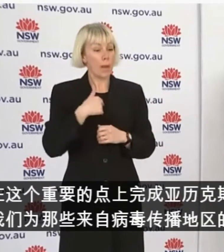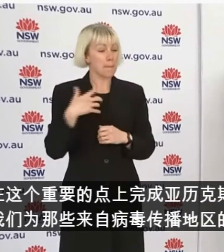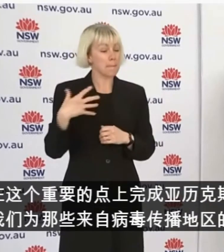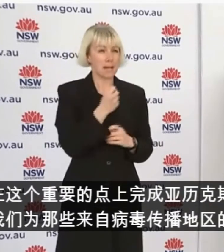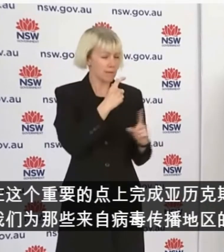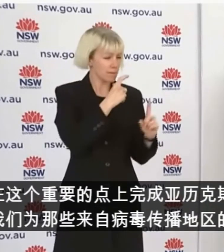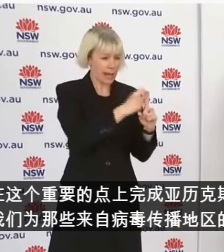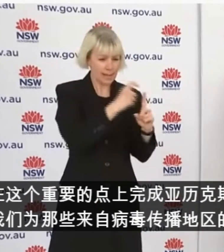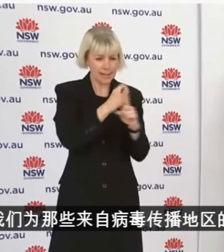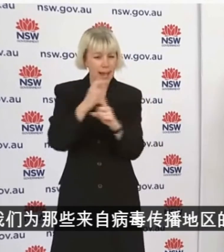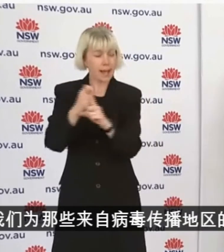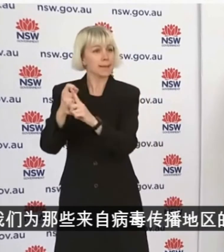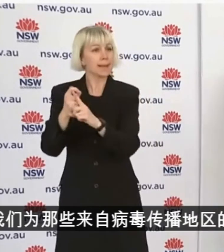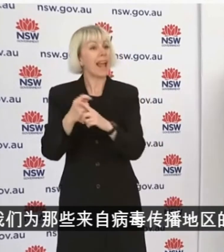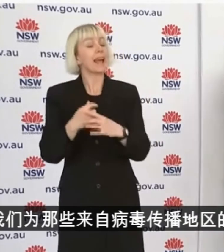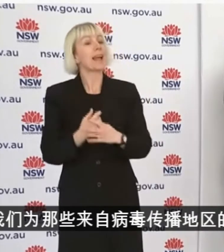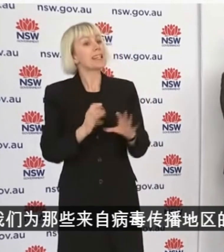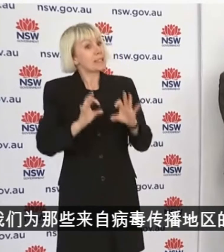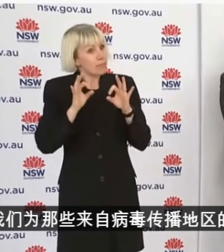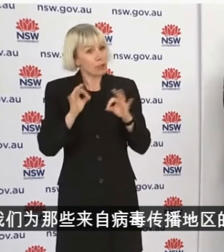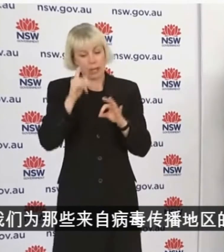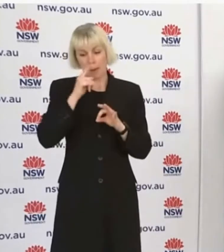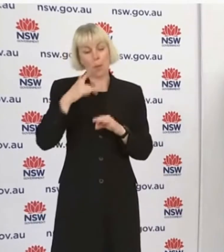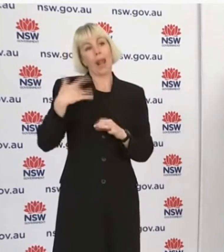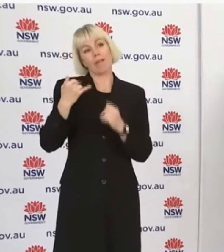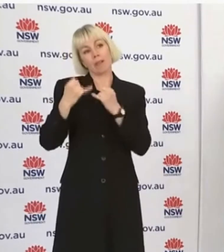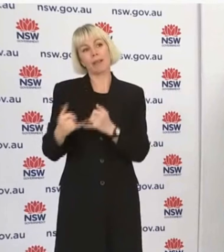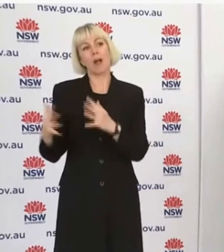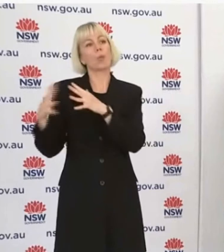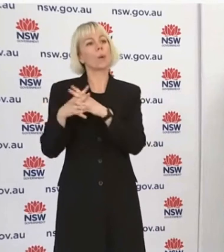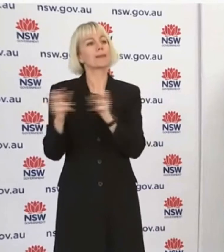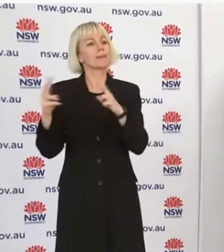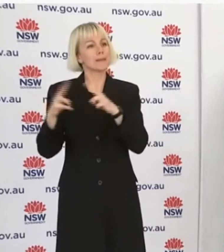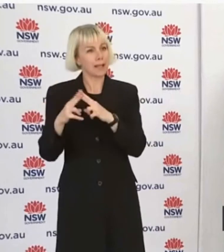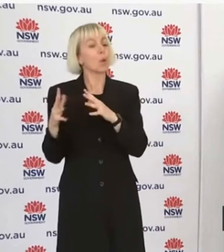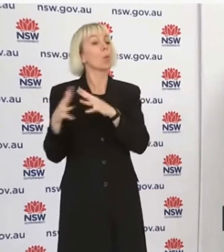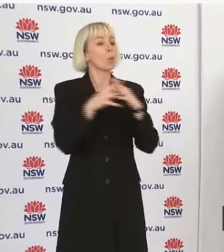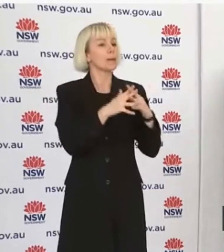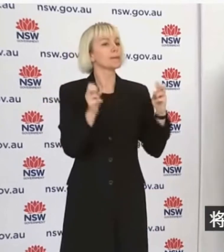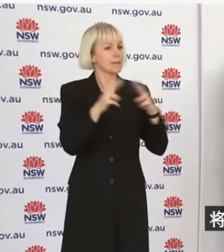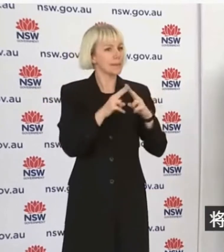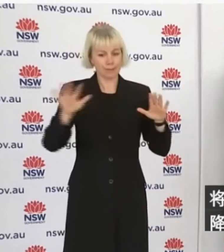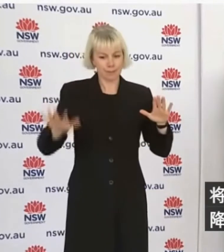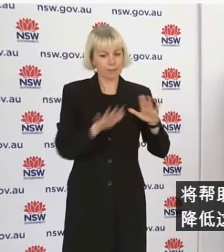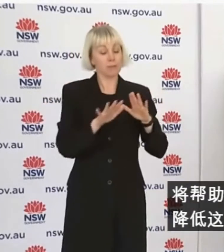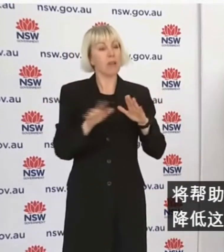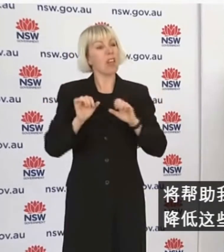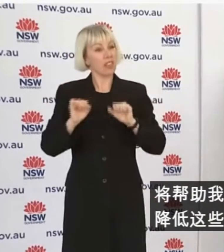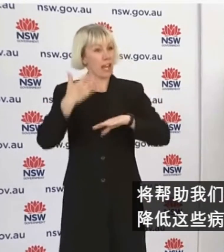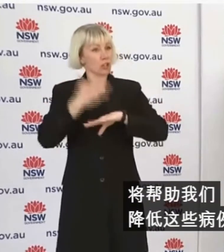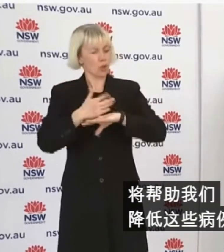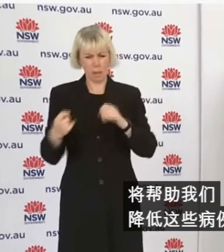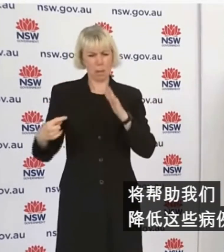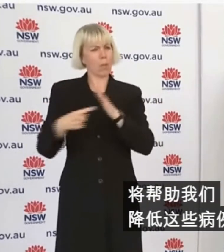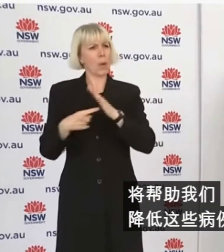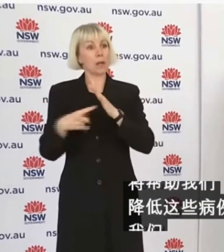vaccinate those mobile people coming from those areas where the virus is circulating will help us bring those case numbers down. That is